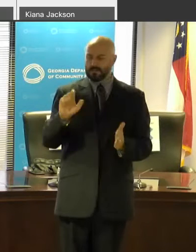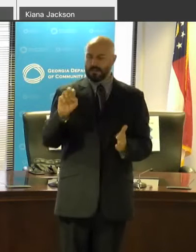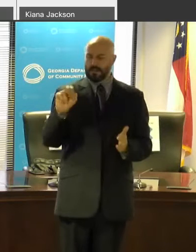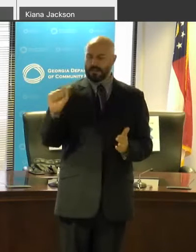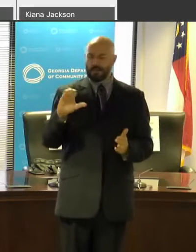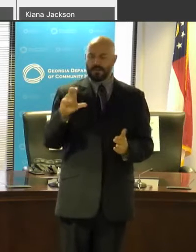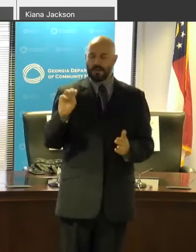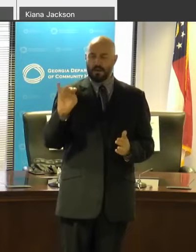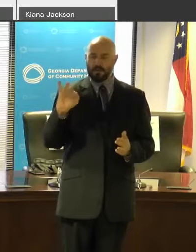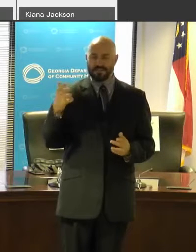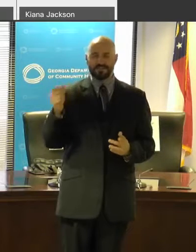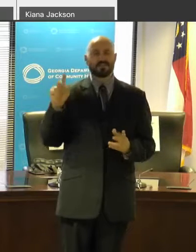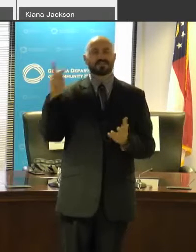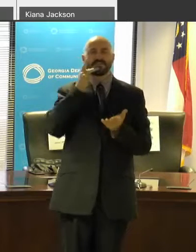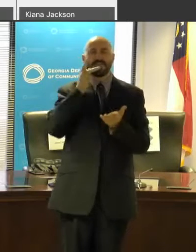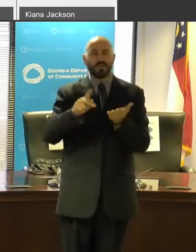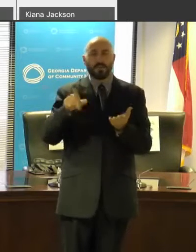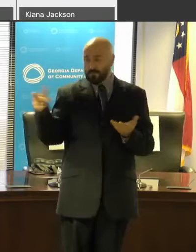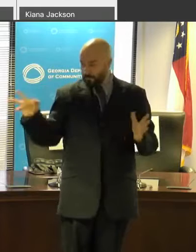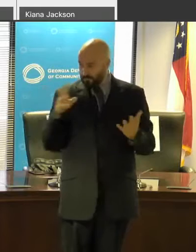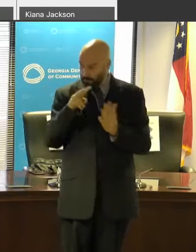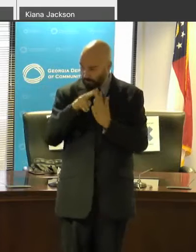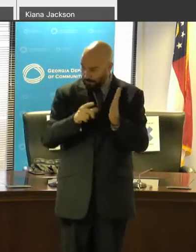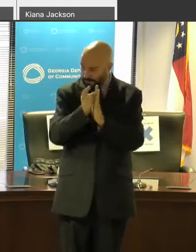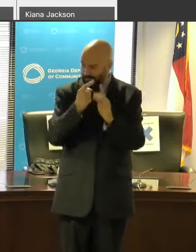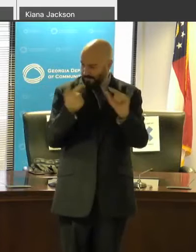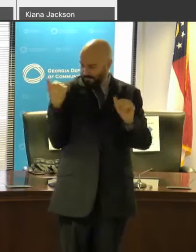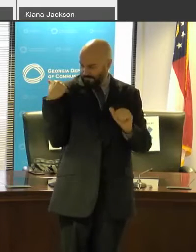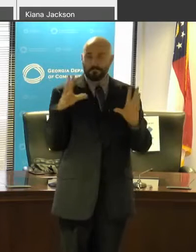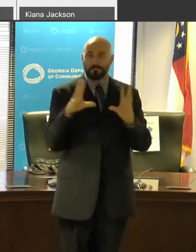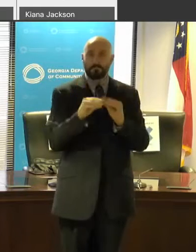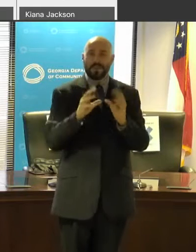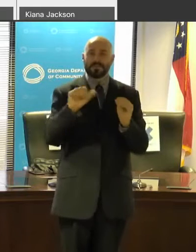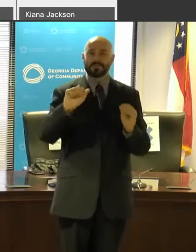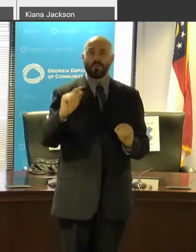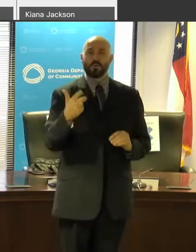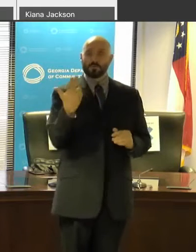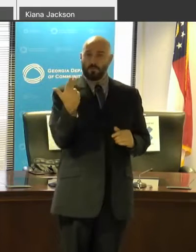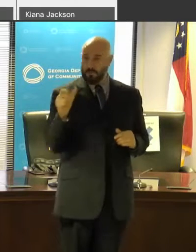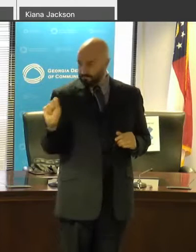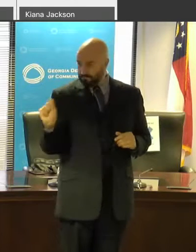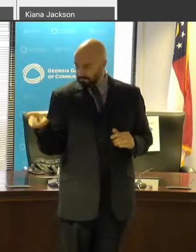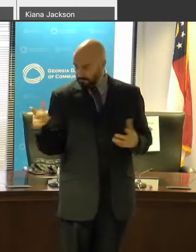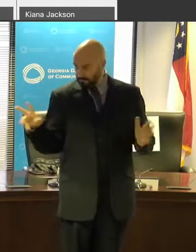she's read the minutes for the August 13 meeting and recommending approval.